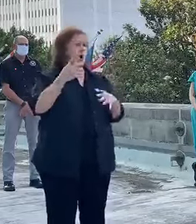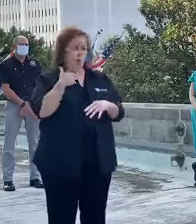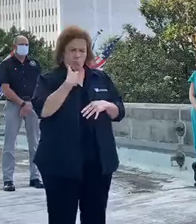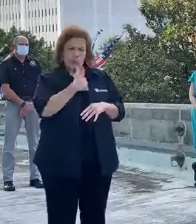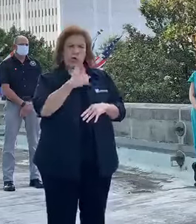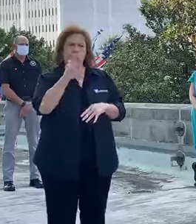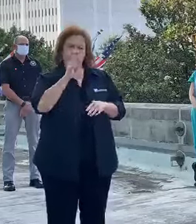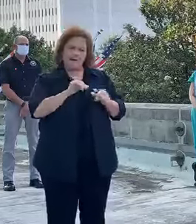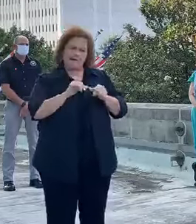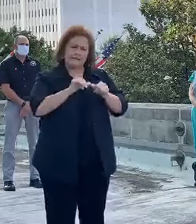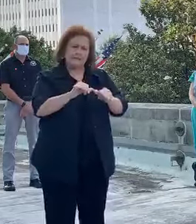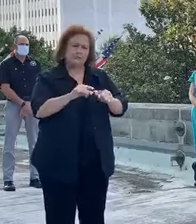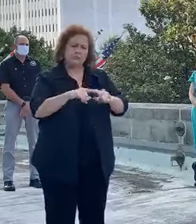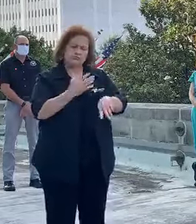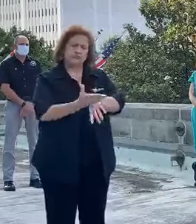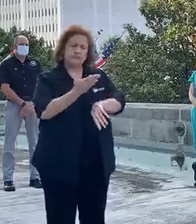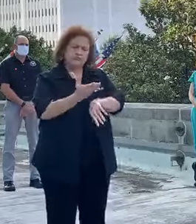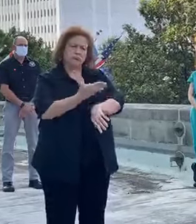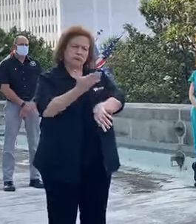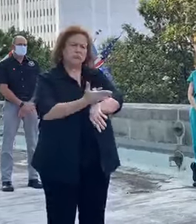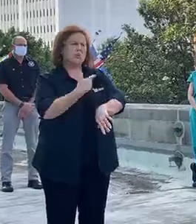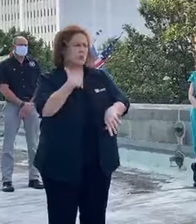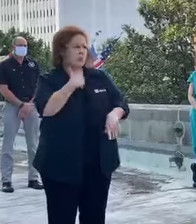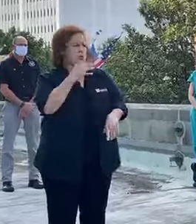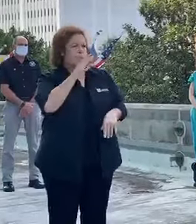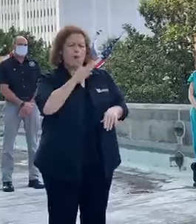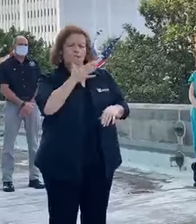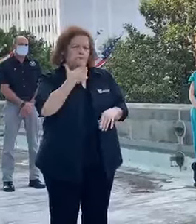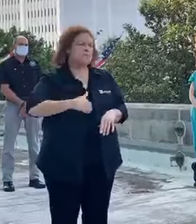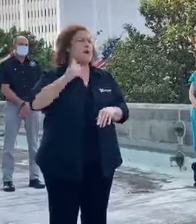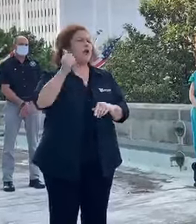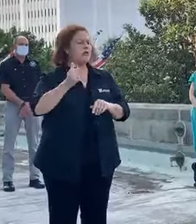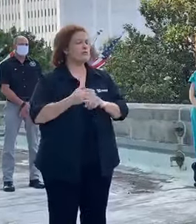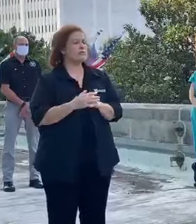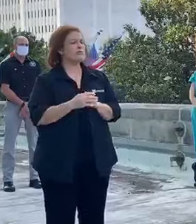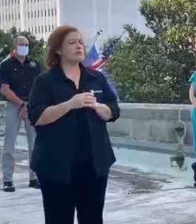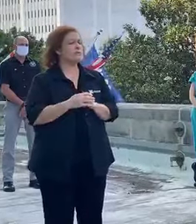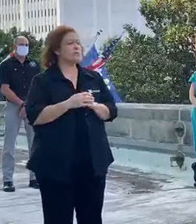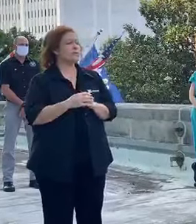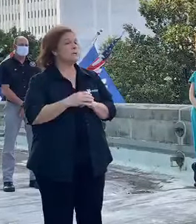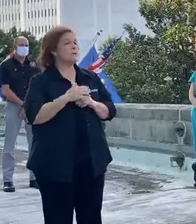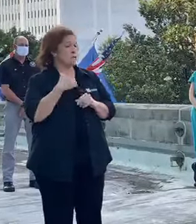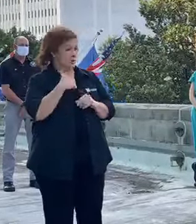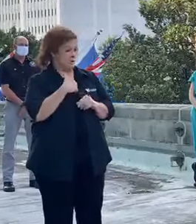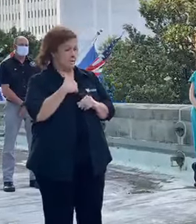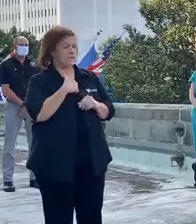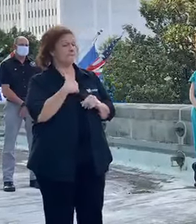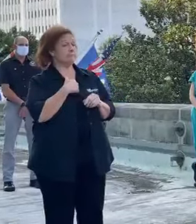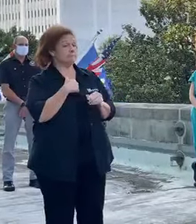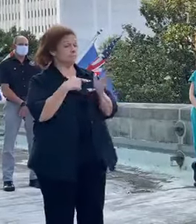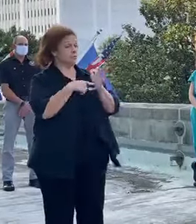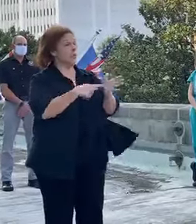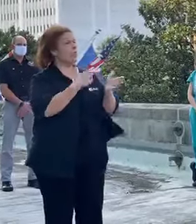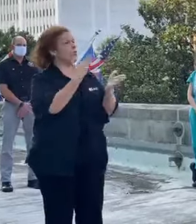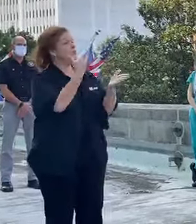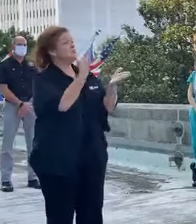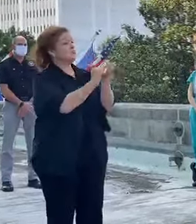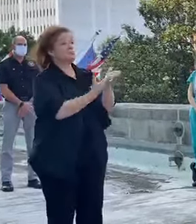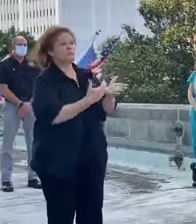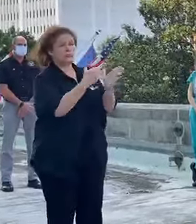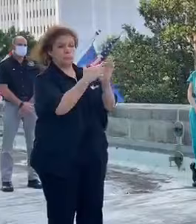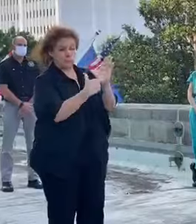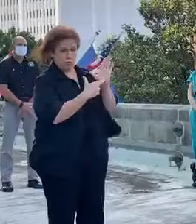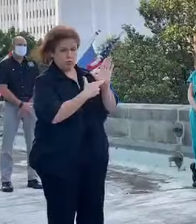will continue to be better, and we're going to be better because of this. As we lay these guidelines out today, we begin to